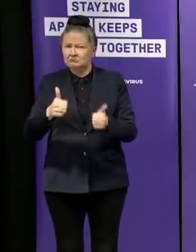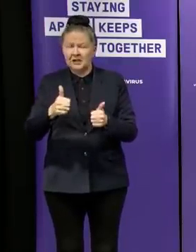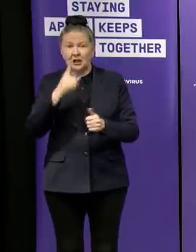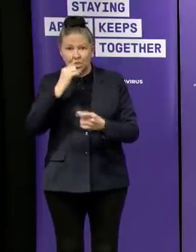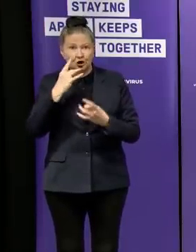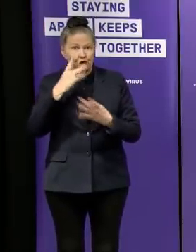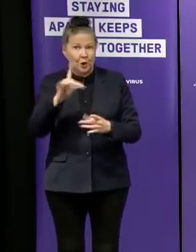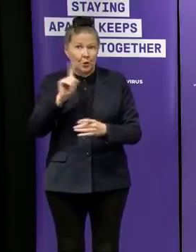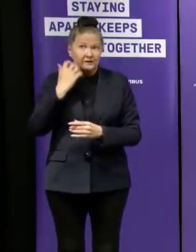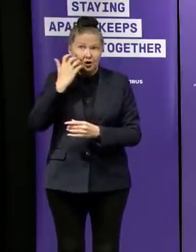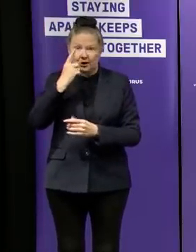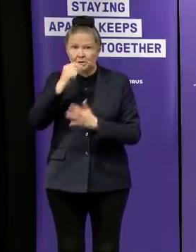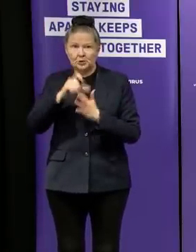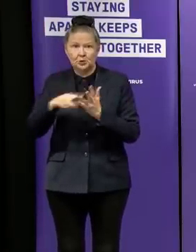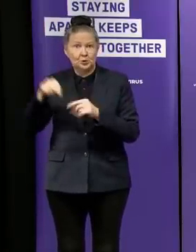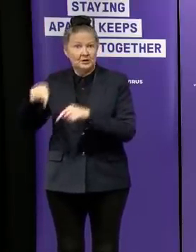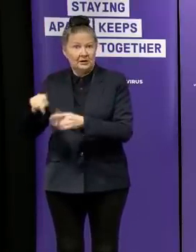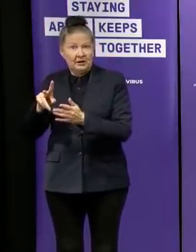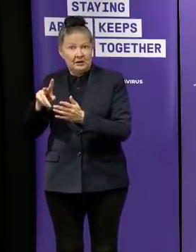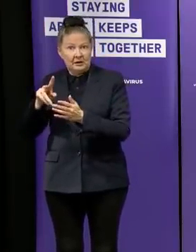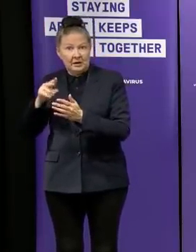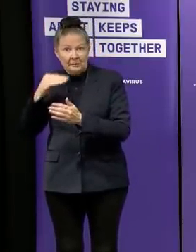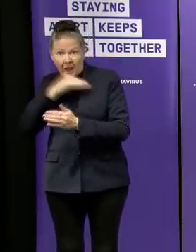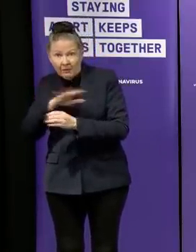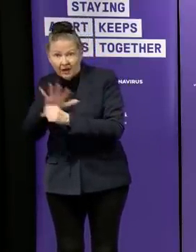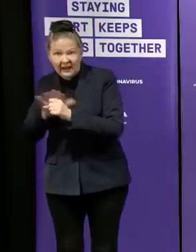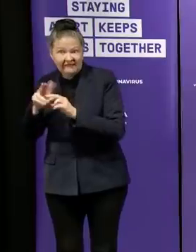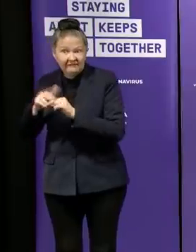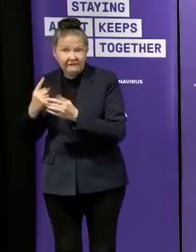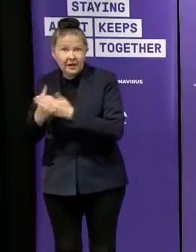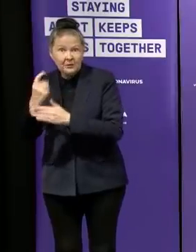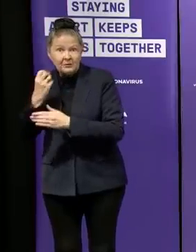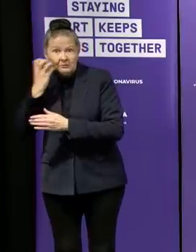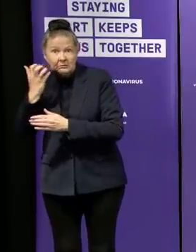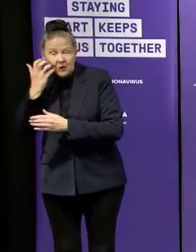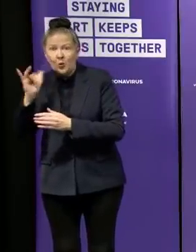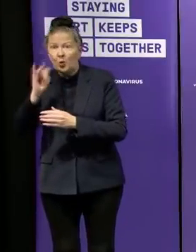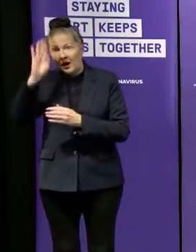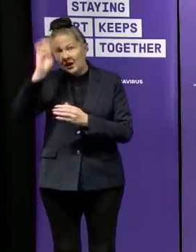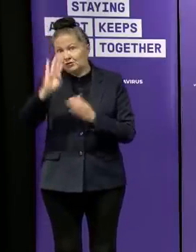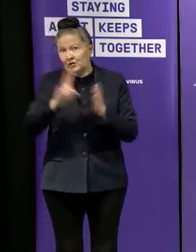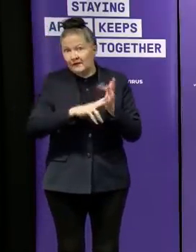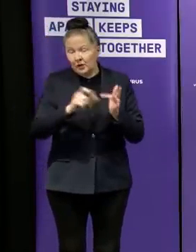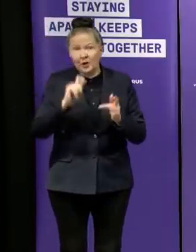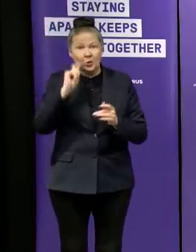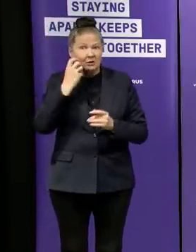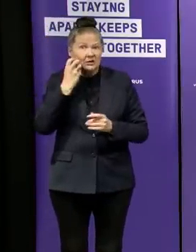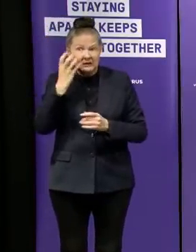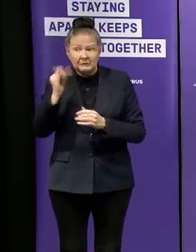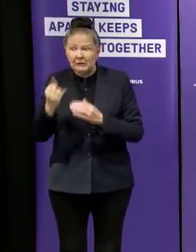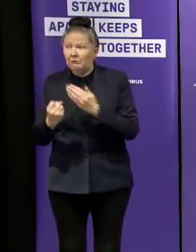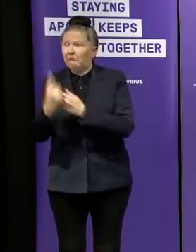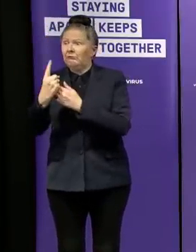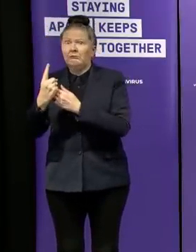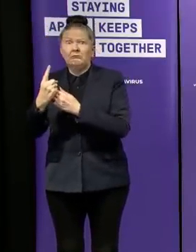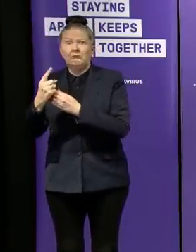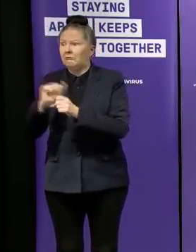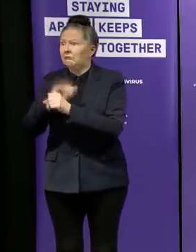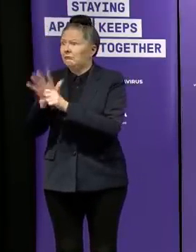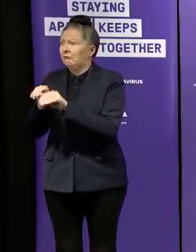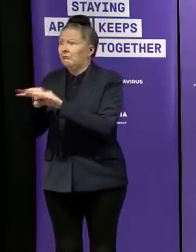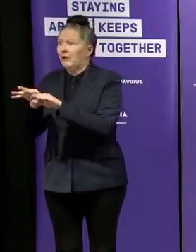Metro Melbourne going forward, or anywhere else in regional Victoria. We'll have those challenges, but if people respond in the way that the people of